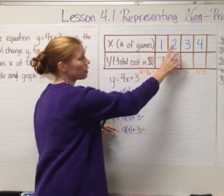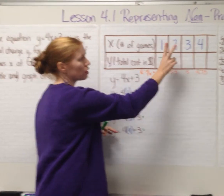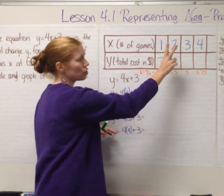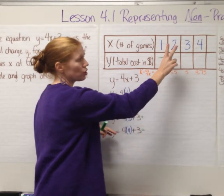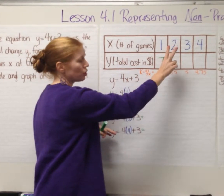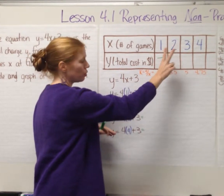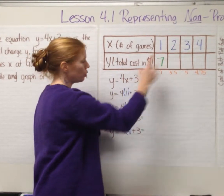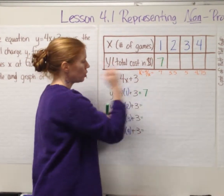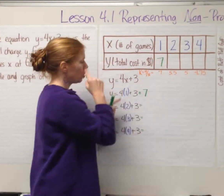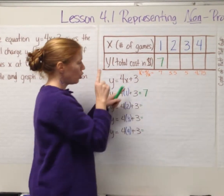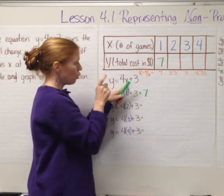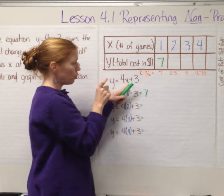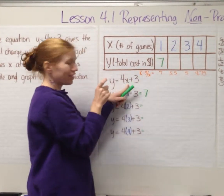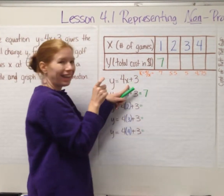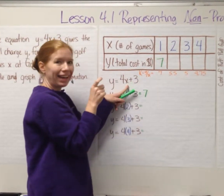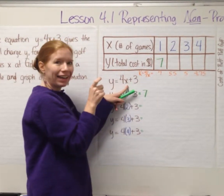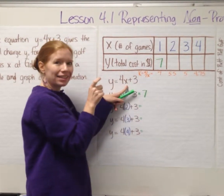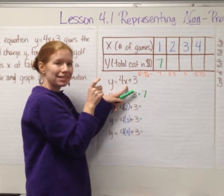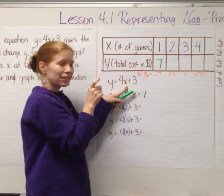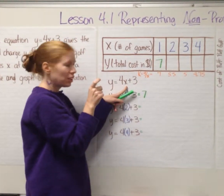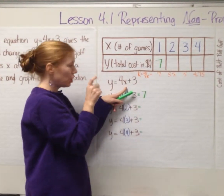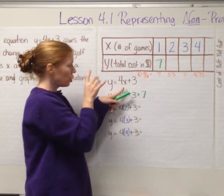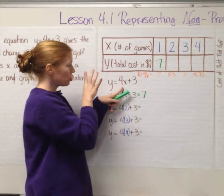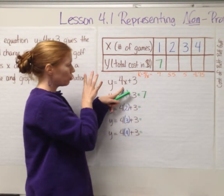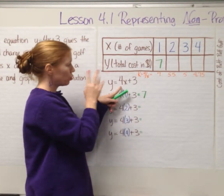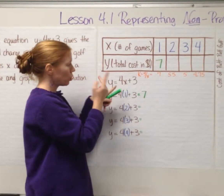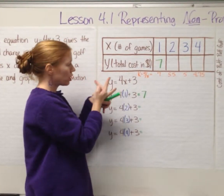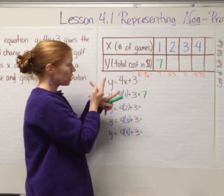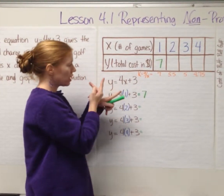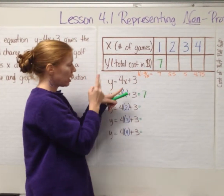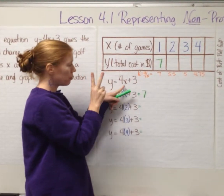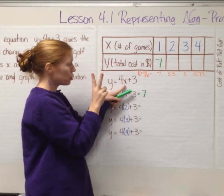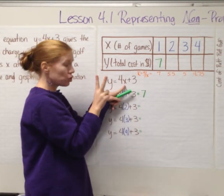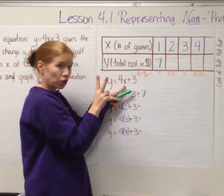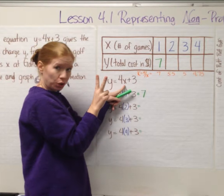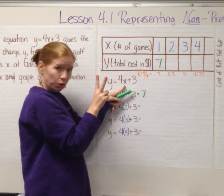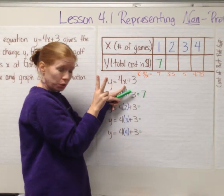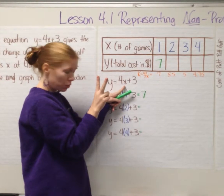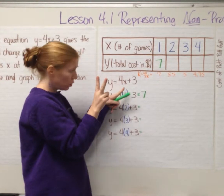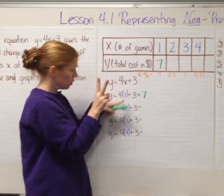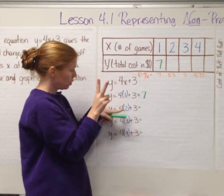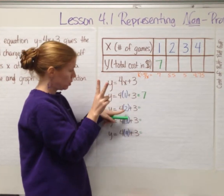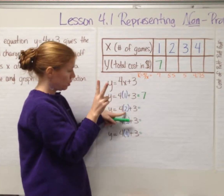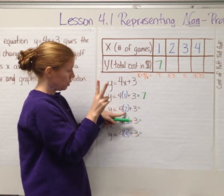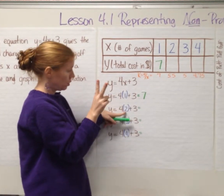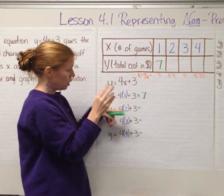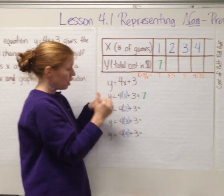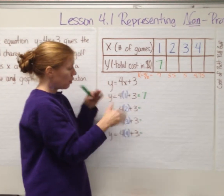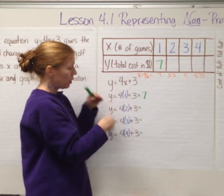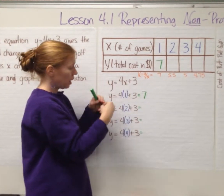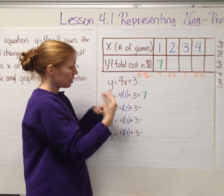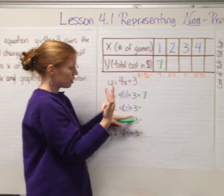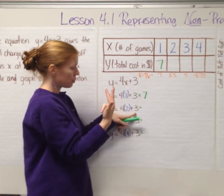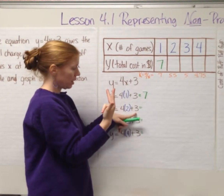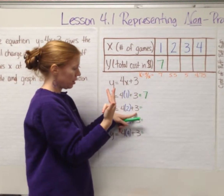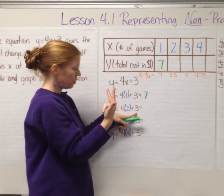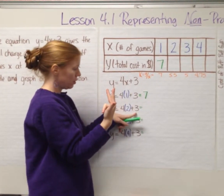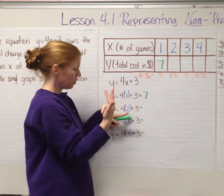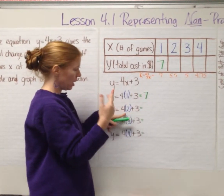the 2 for the x. So 4 times 2 plus 3.